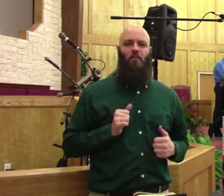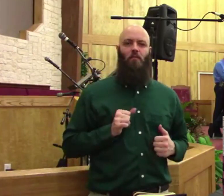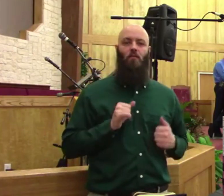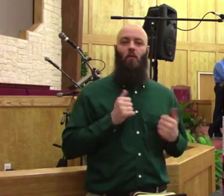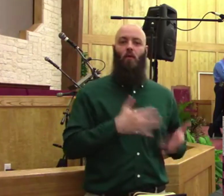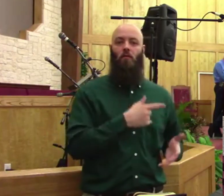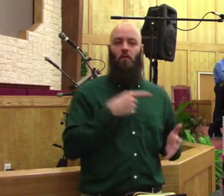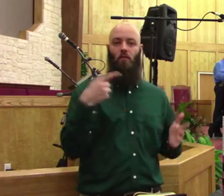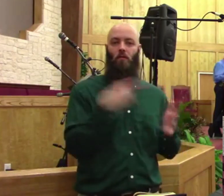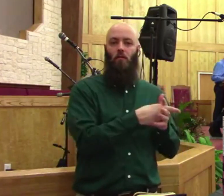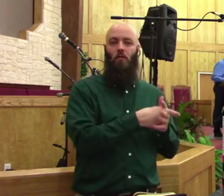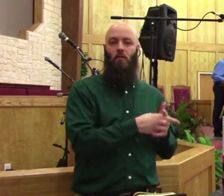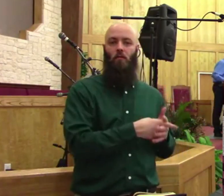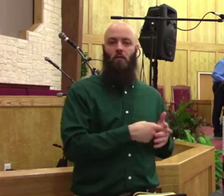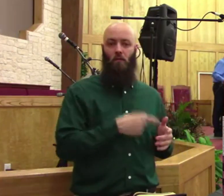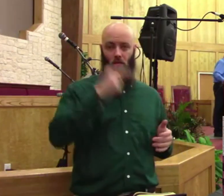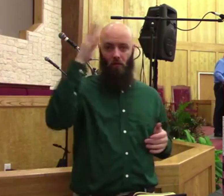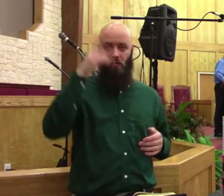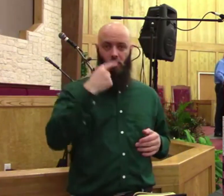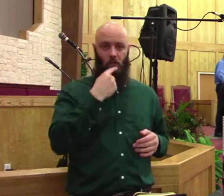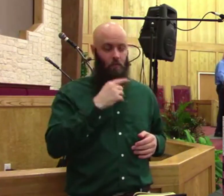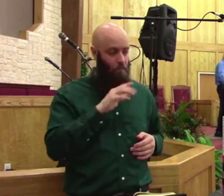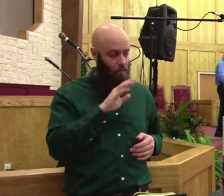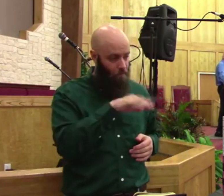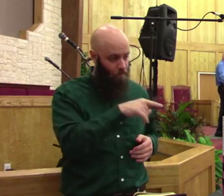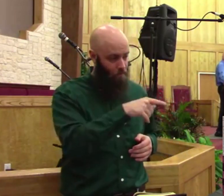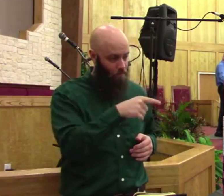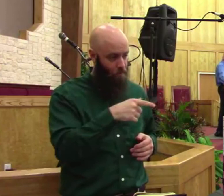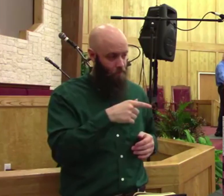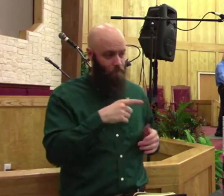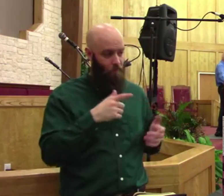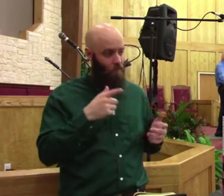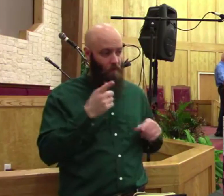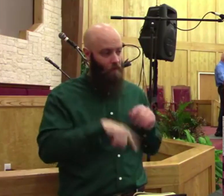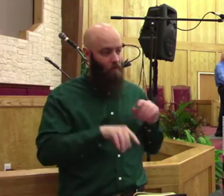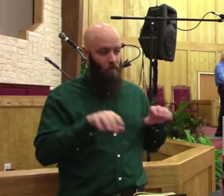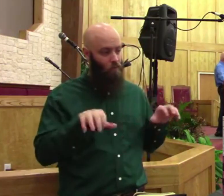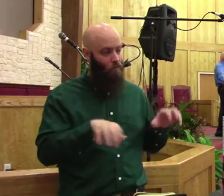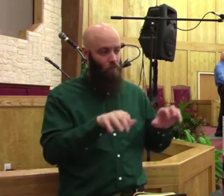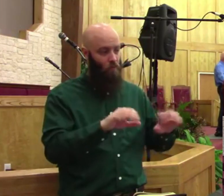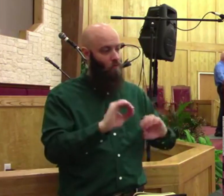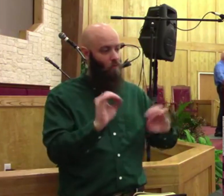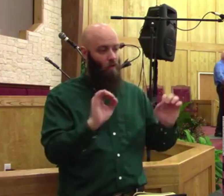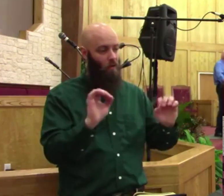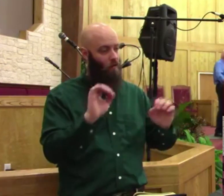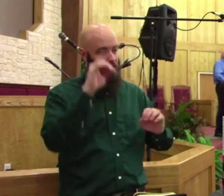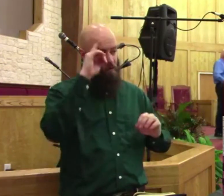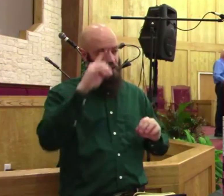when God says you can do nothing to contribute.